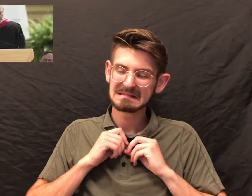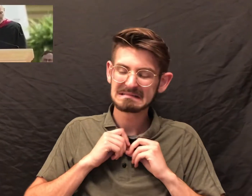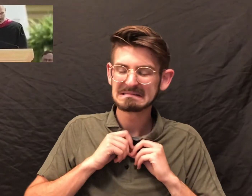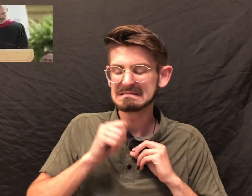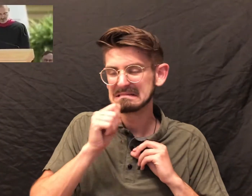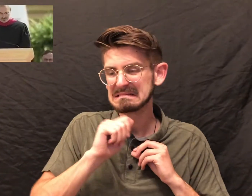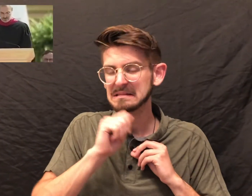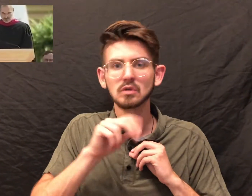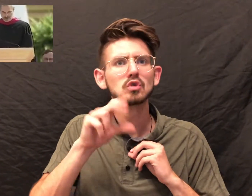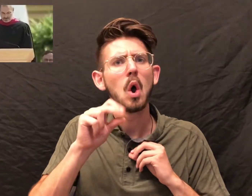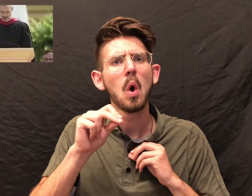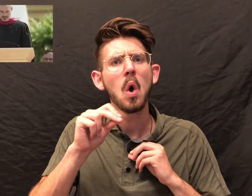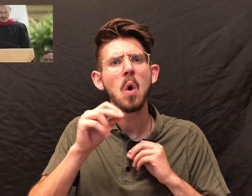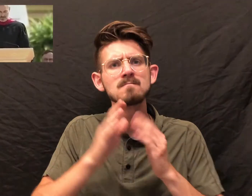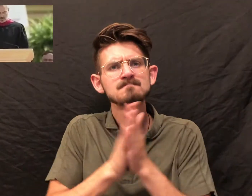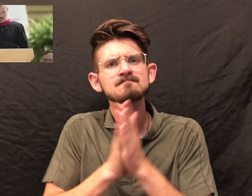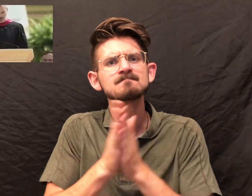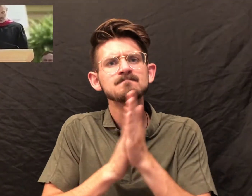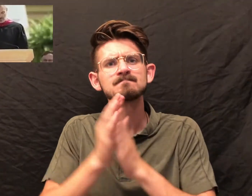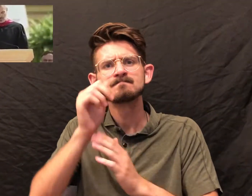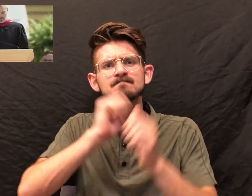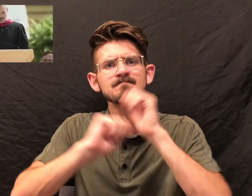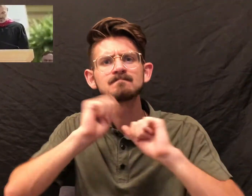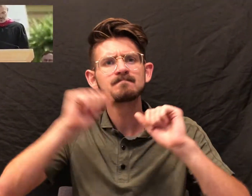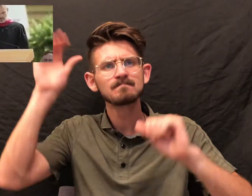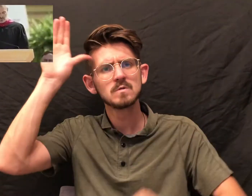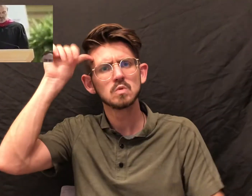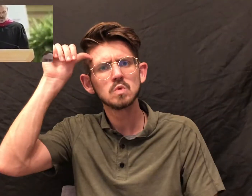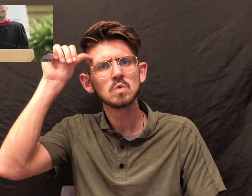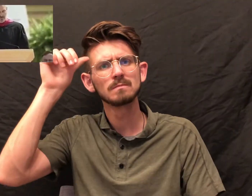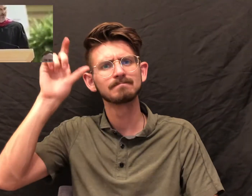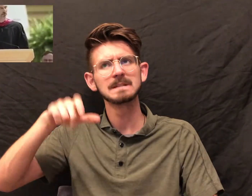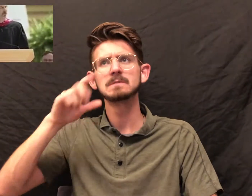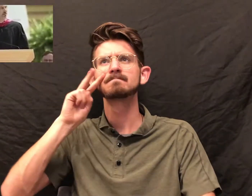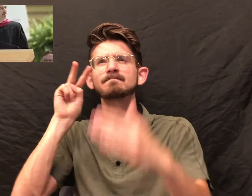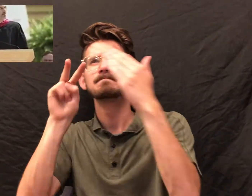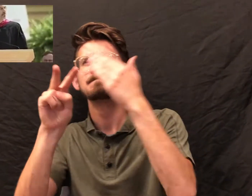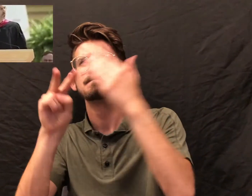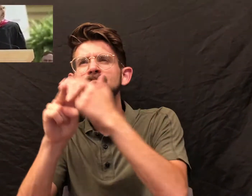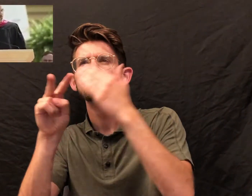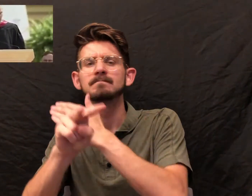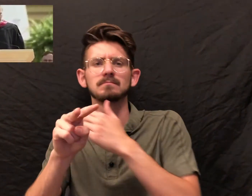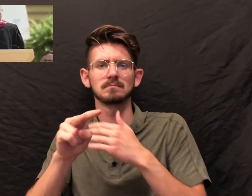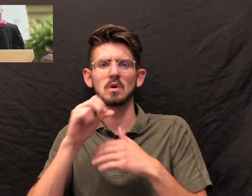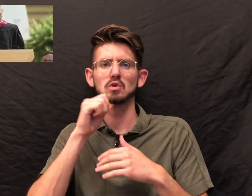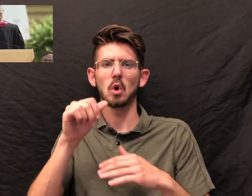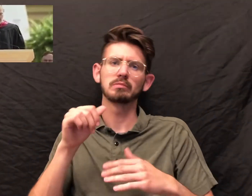gets better and better as the years roll on. So keep looking, don't settle.